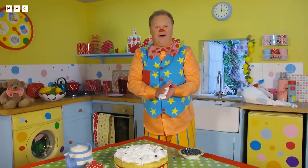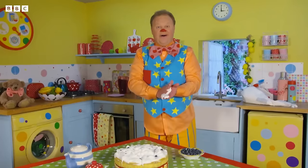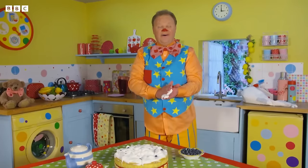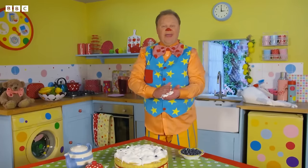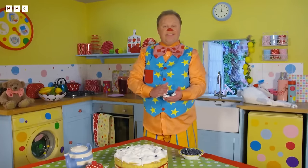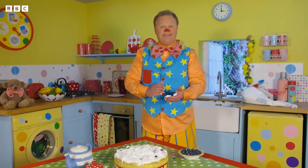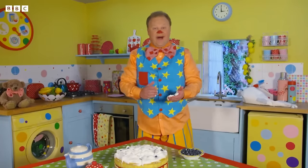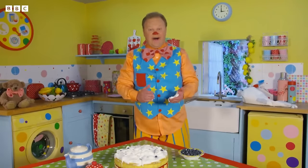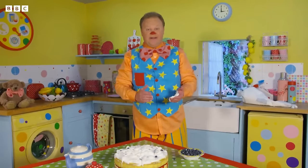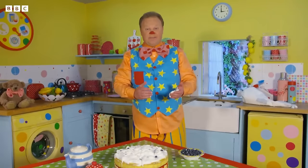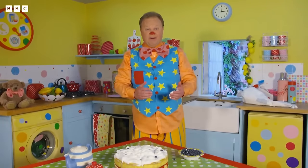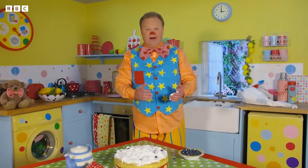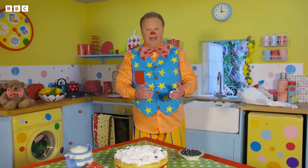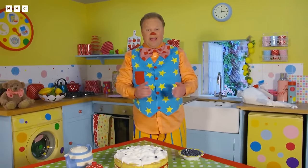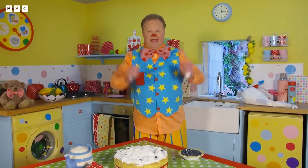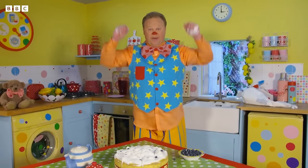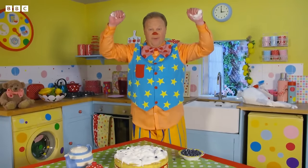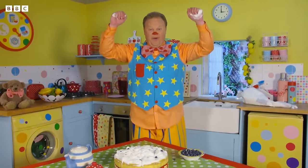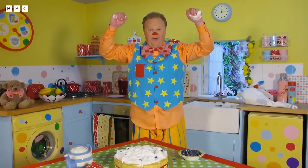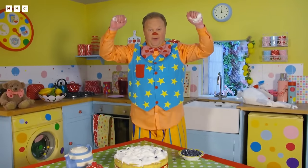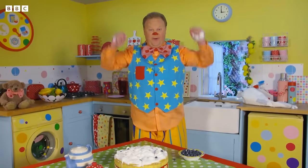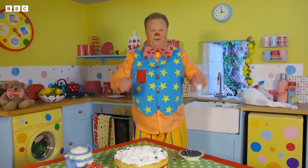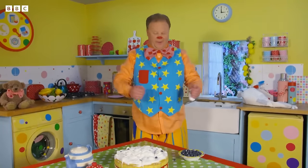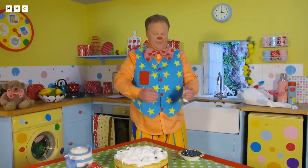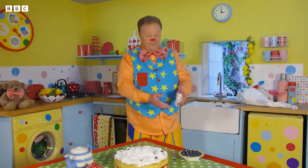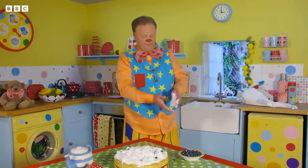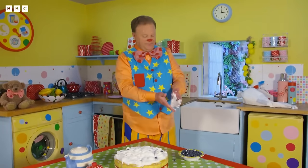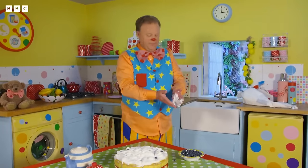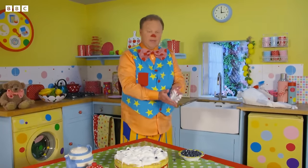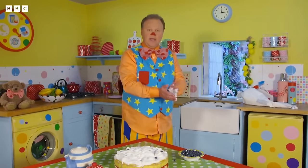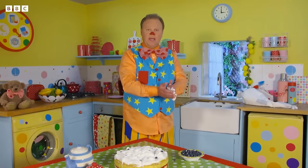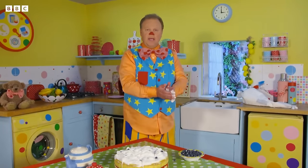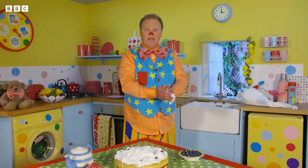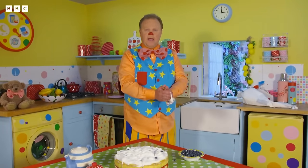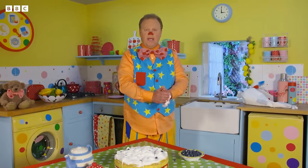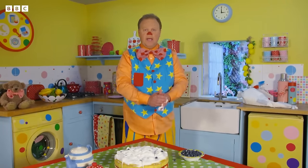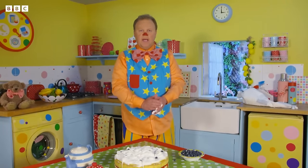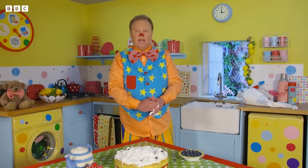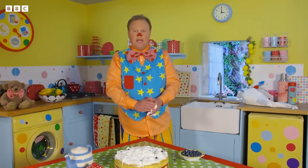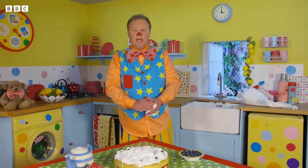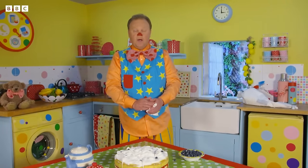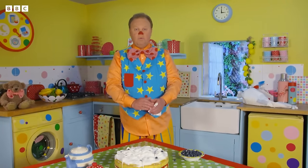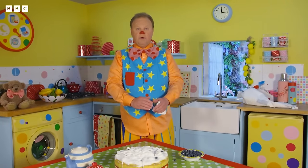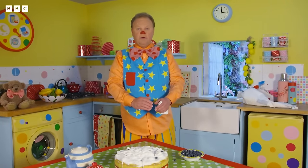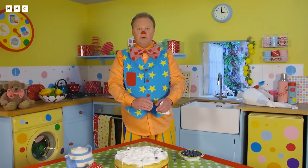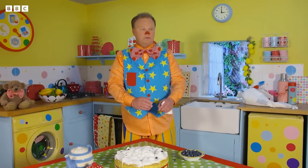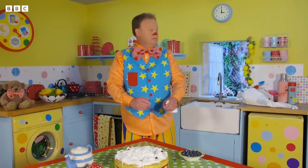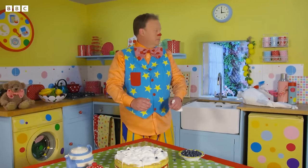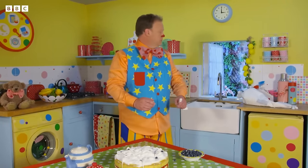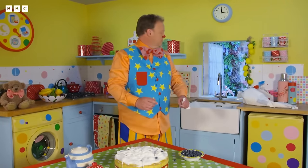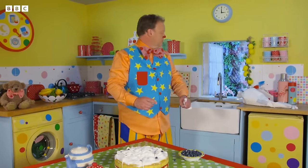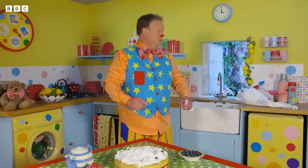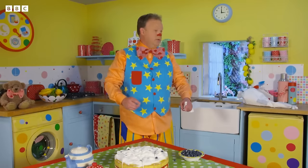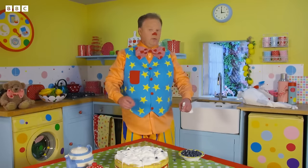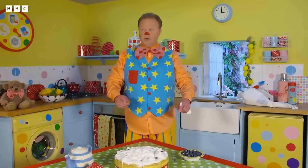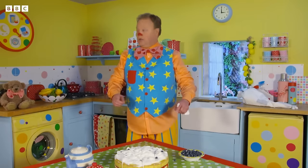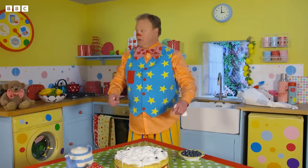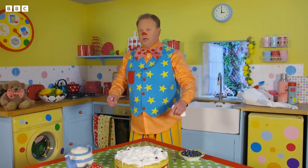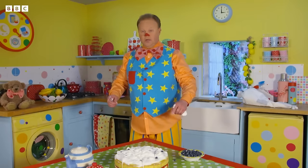Oh, it's Aunt Polly! Woohoo! But she can't see the cake yet. It's not finished.